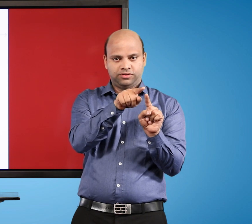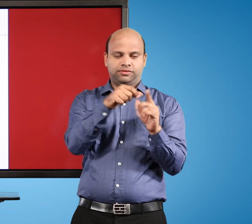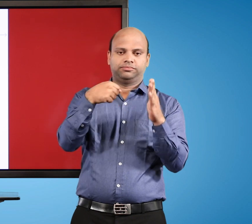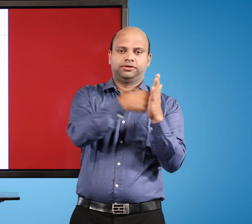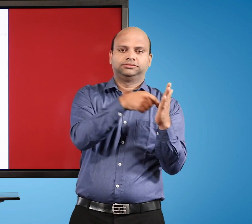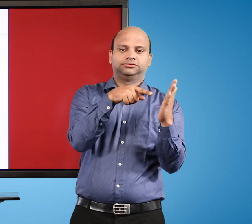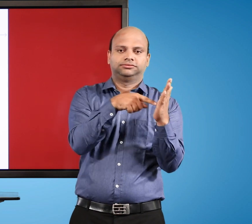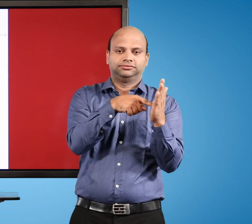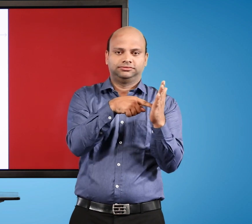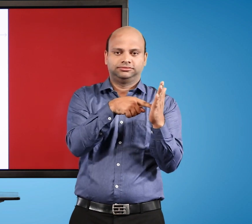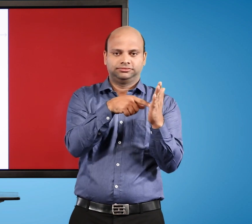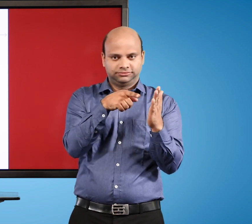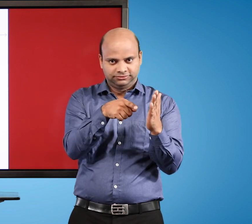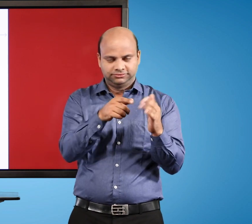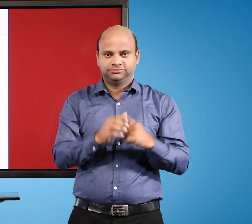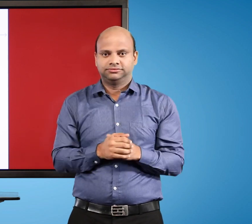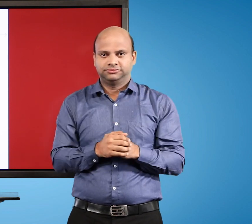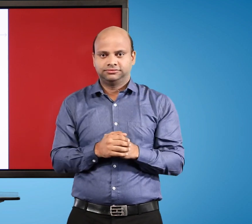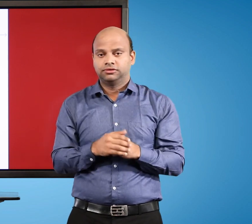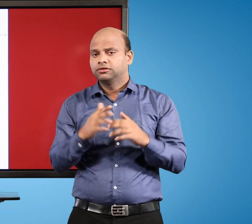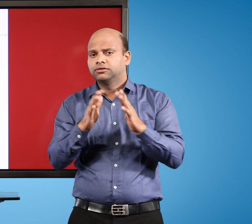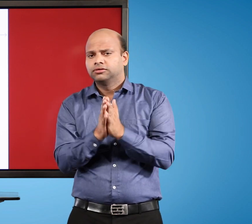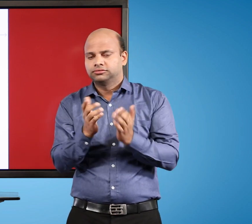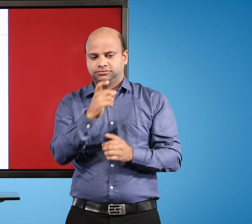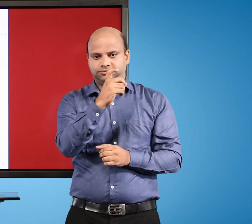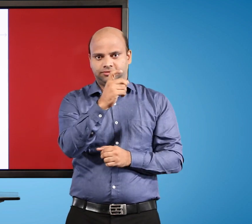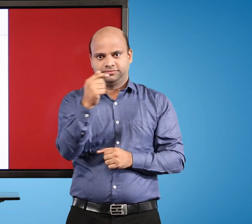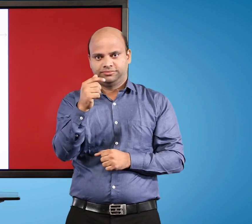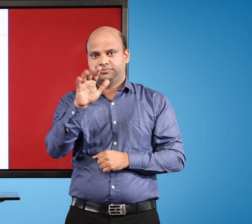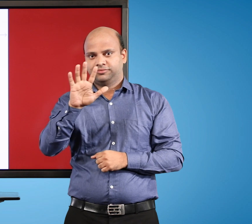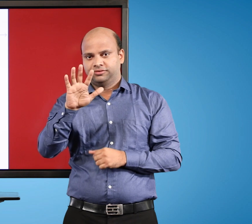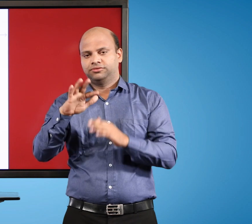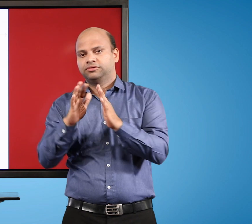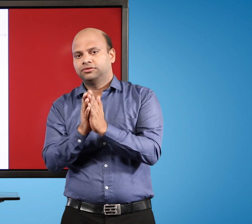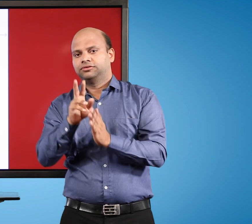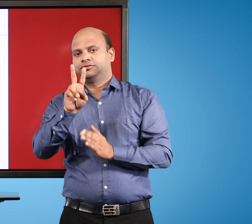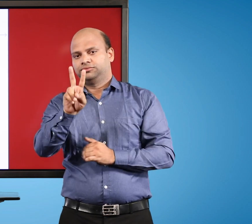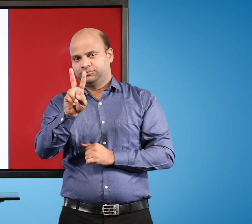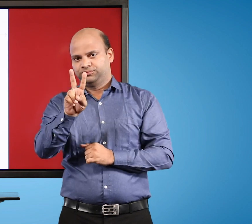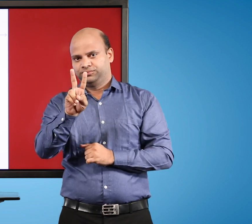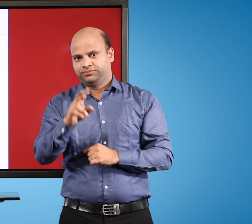reach the point 2. We get 7 minus 5 is equal to 2.